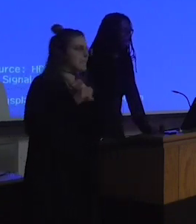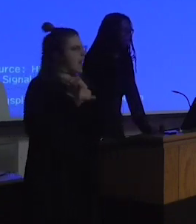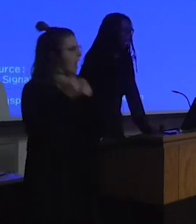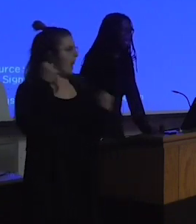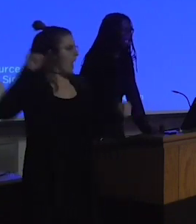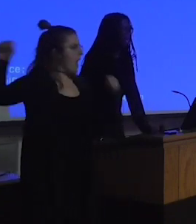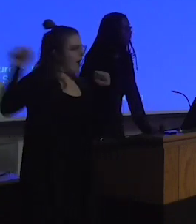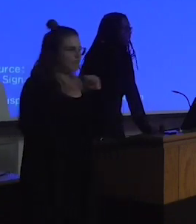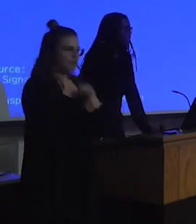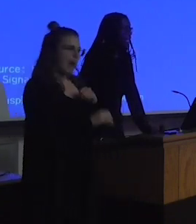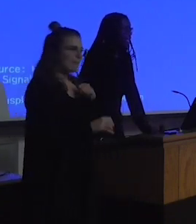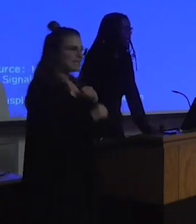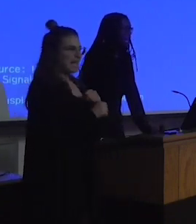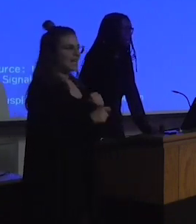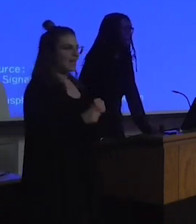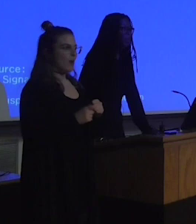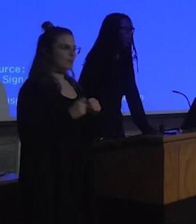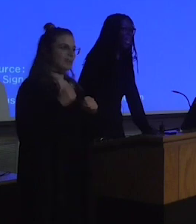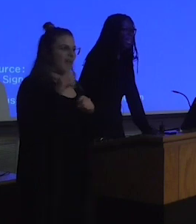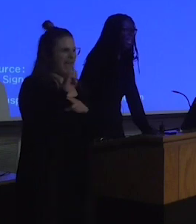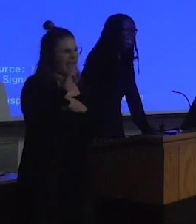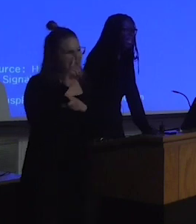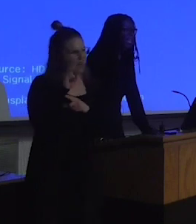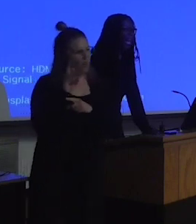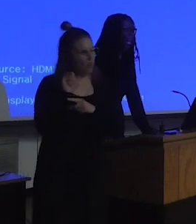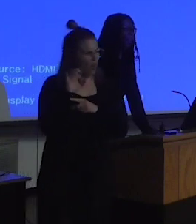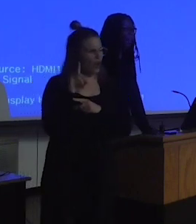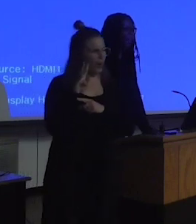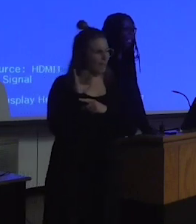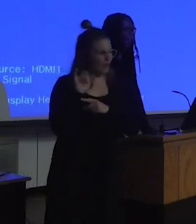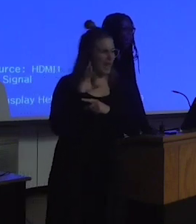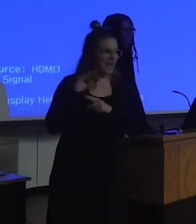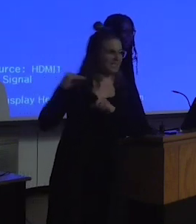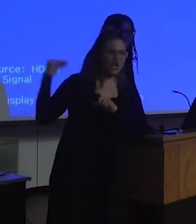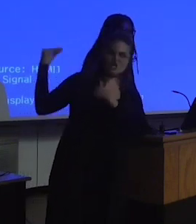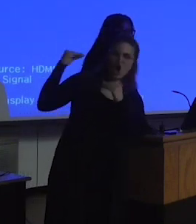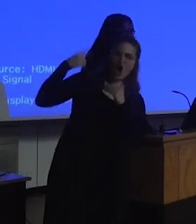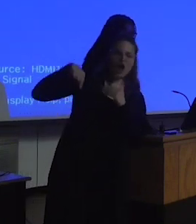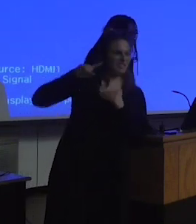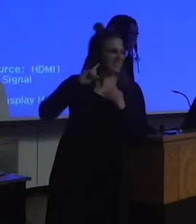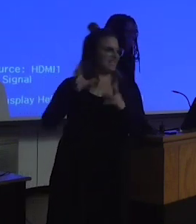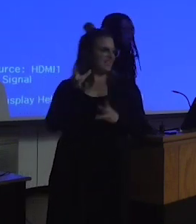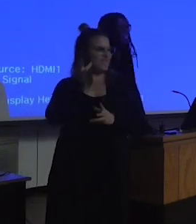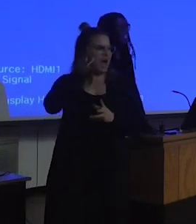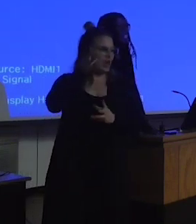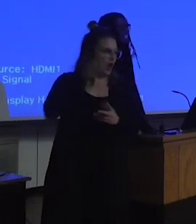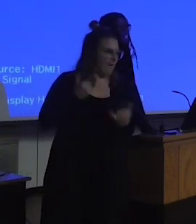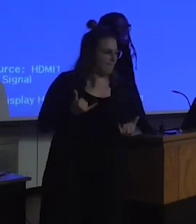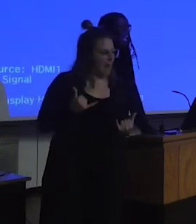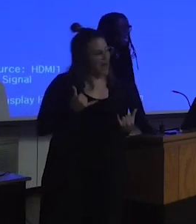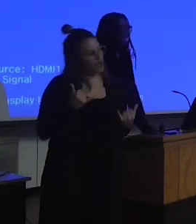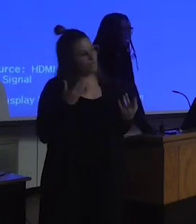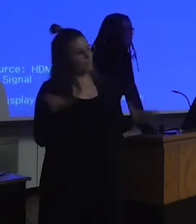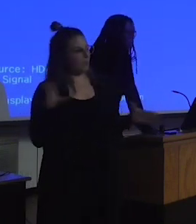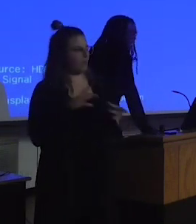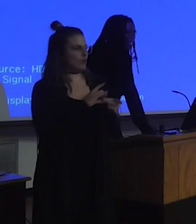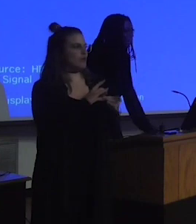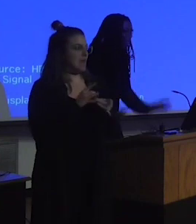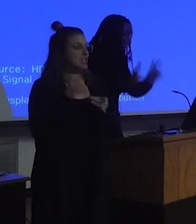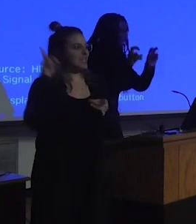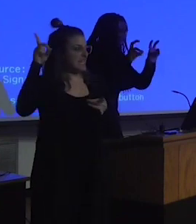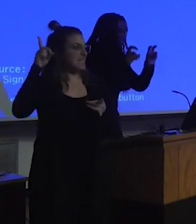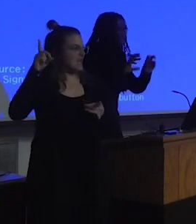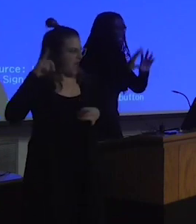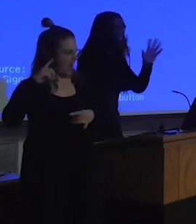of, like, propaganda that was given to us by Edward Bernays, who is the father of modern public relations. And he